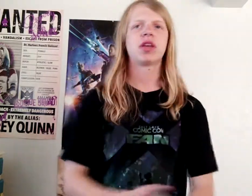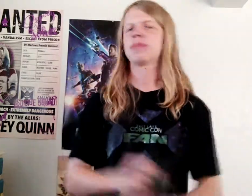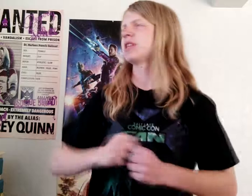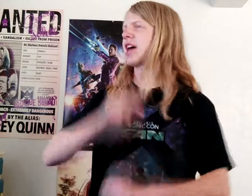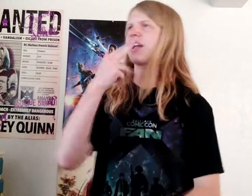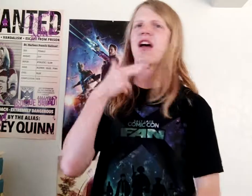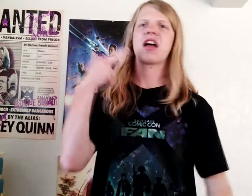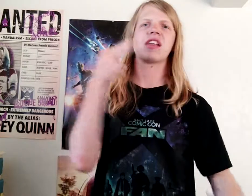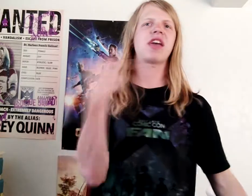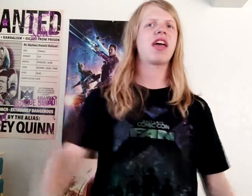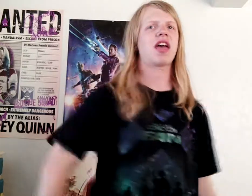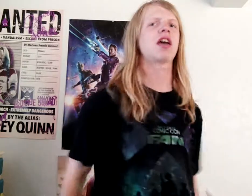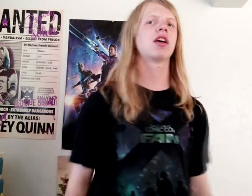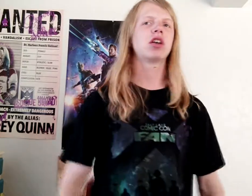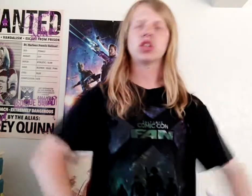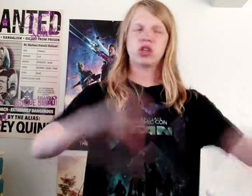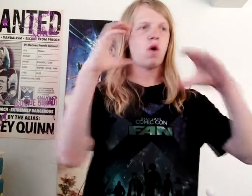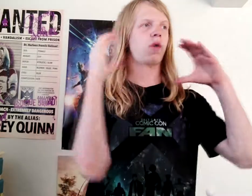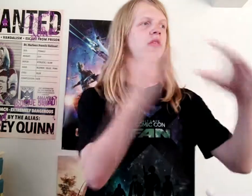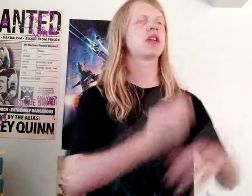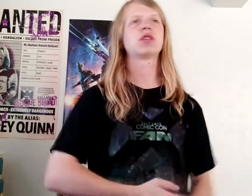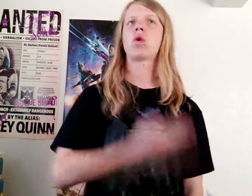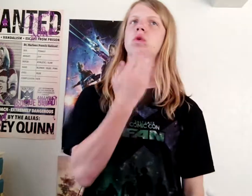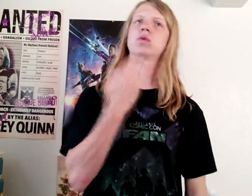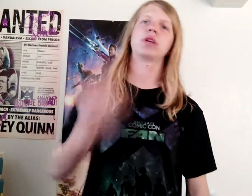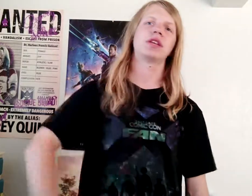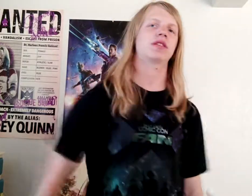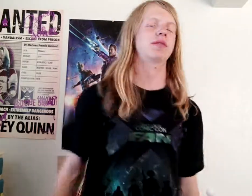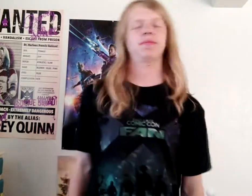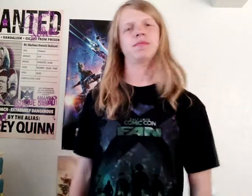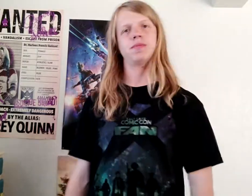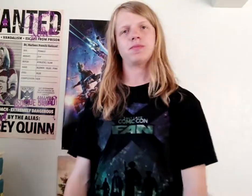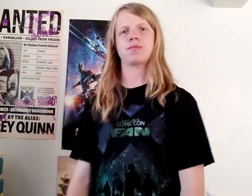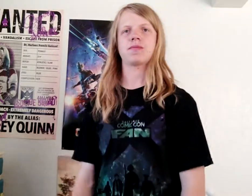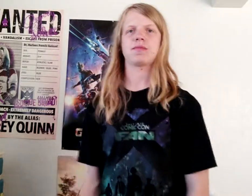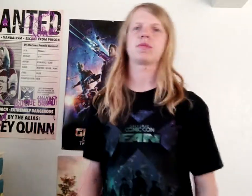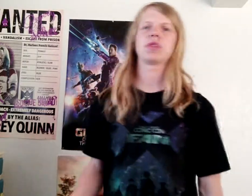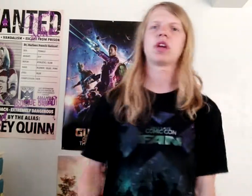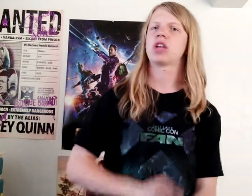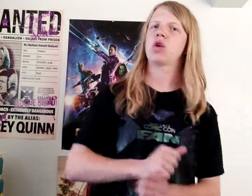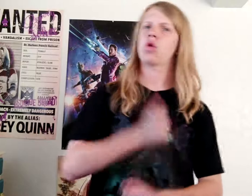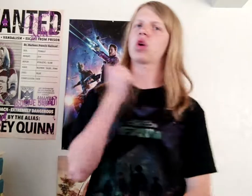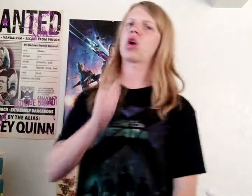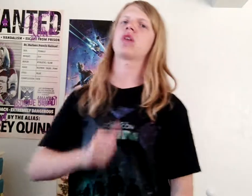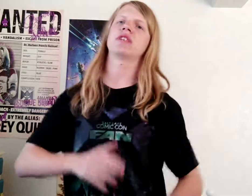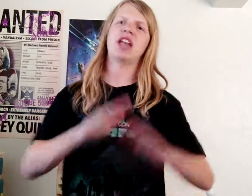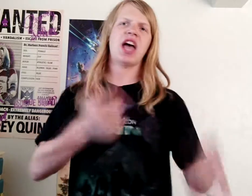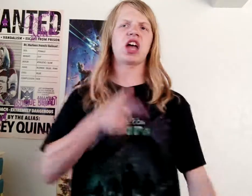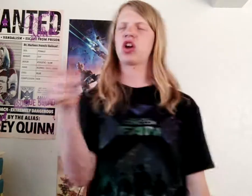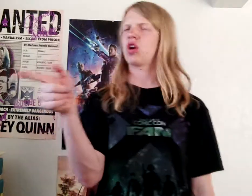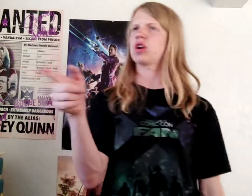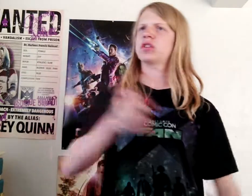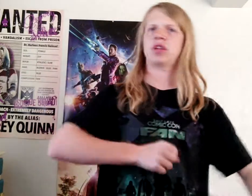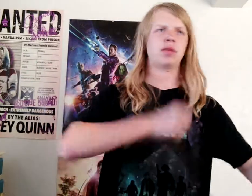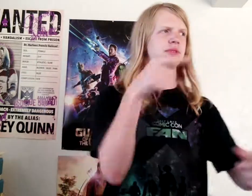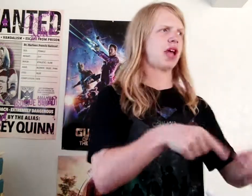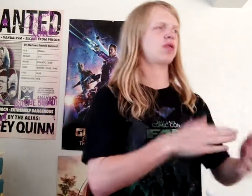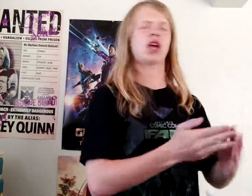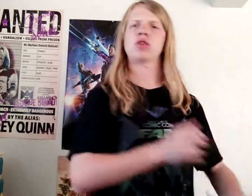Like honey, so thick and so sweet. There ain't no curves like her on them downtown